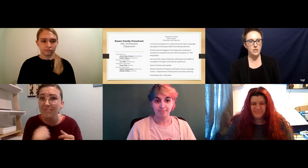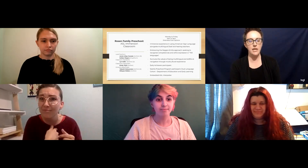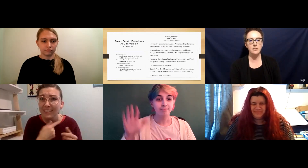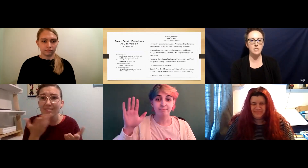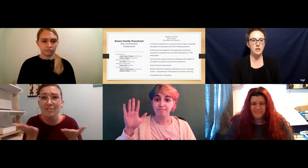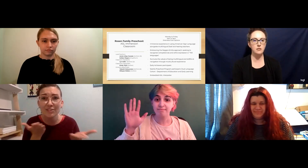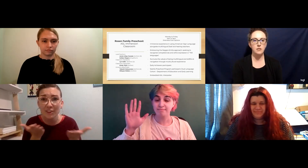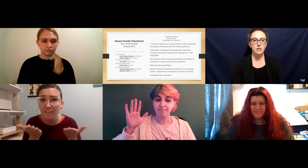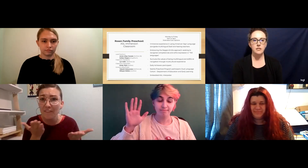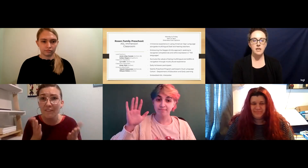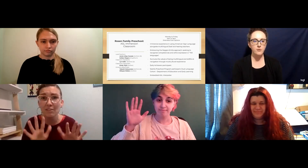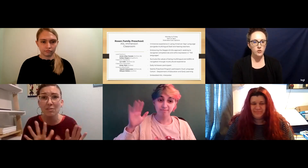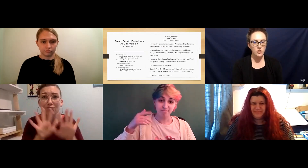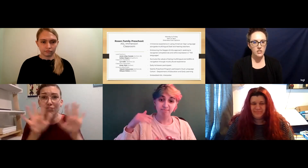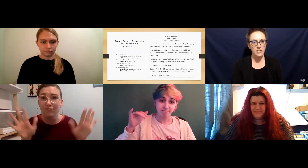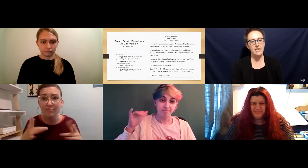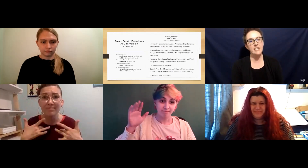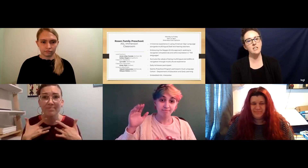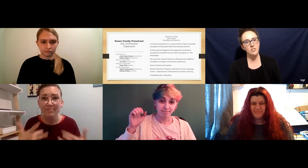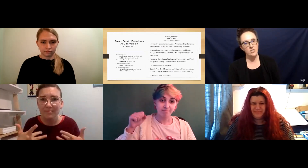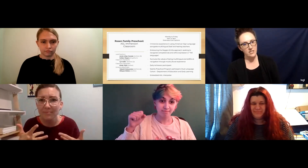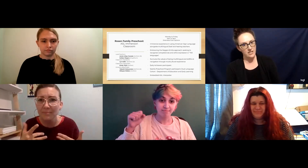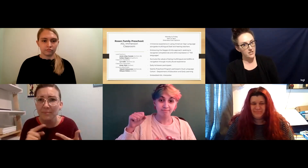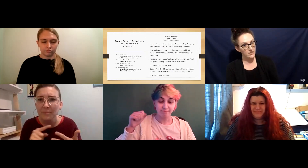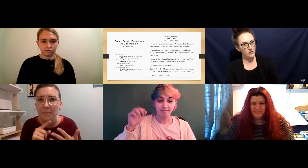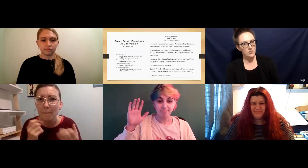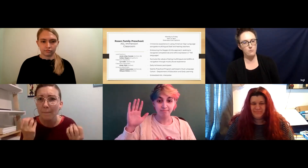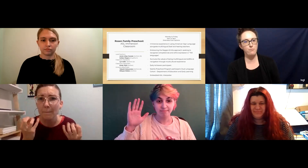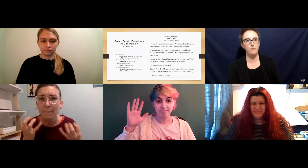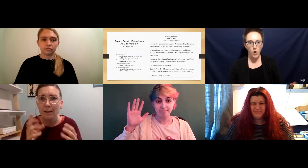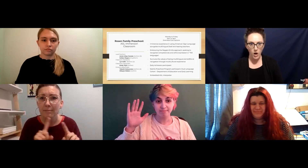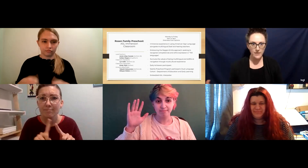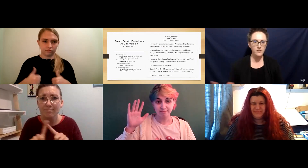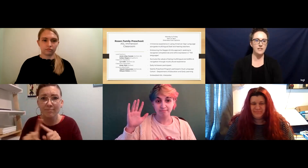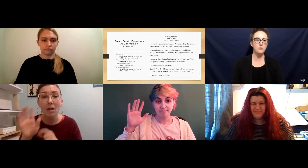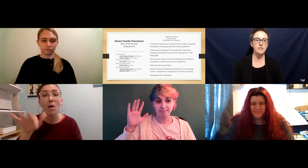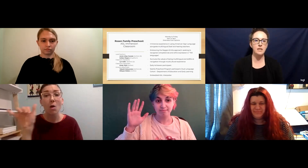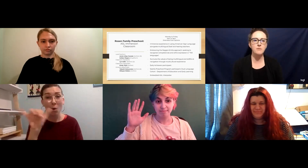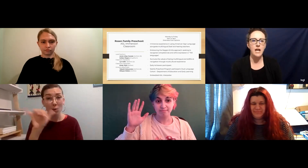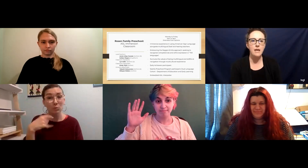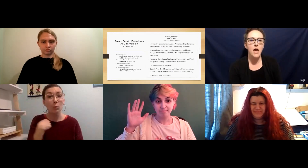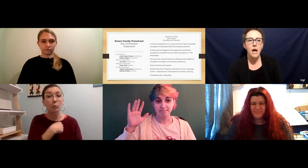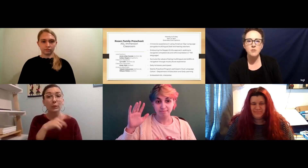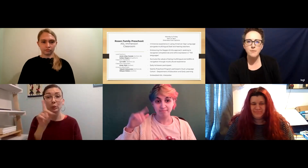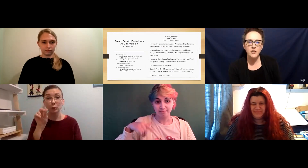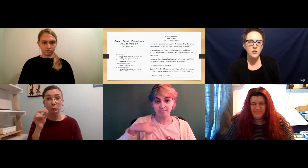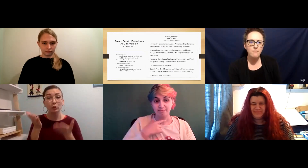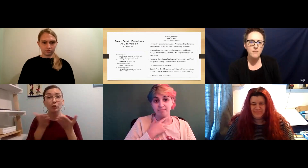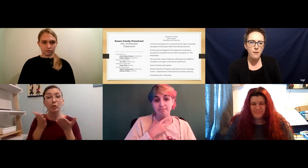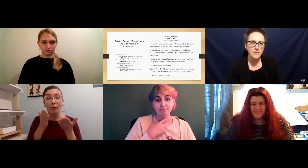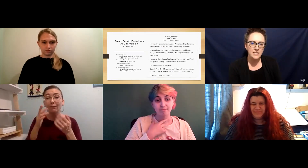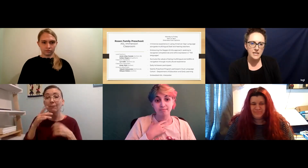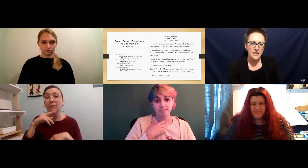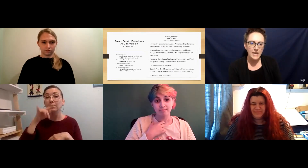with ASL, deaf culture, and English and hearing culture in the classroom at the same time. Just making sure I'm